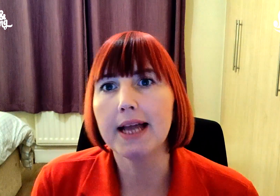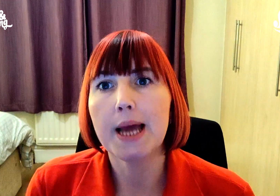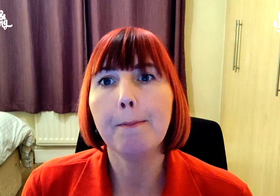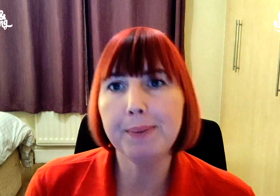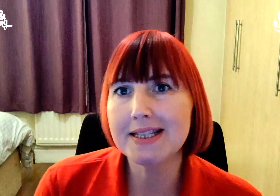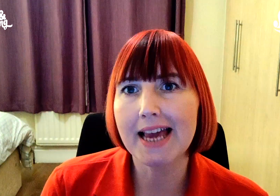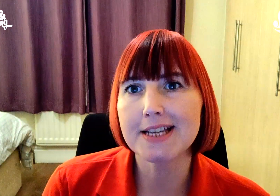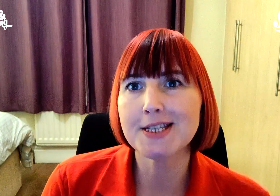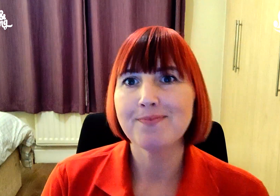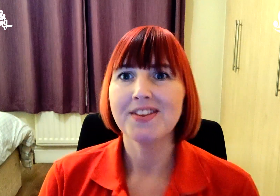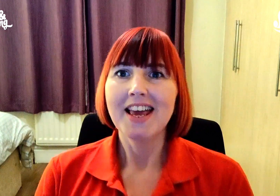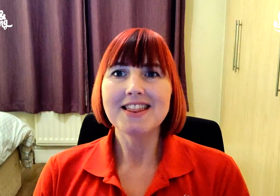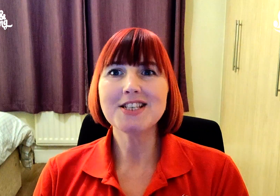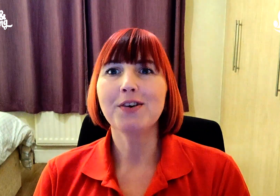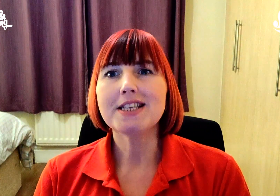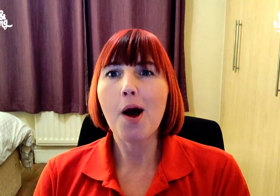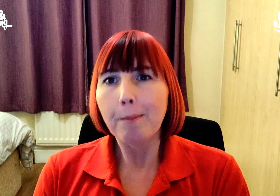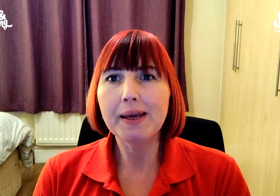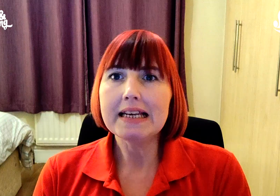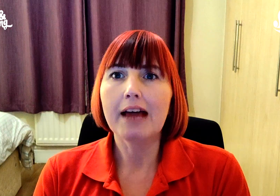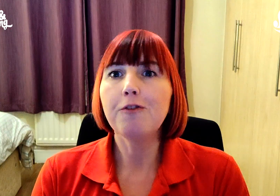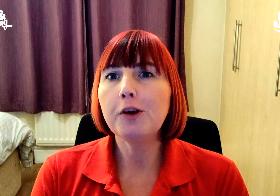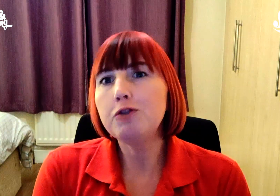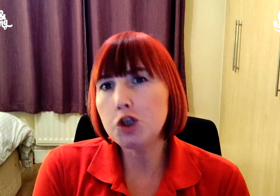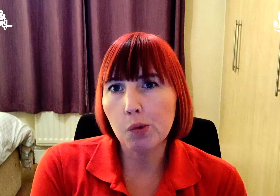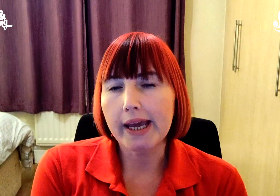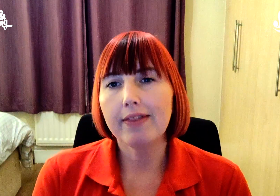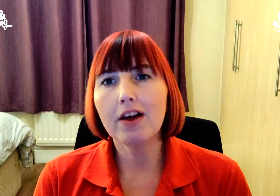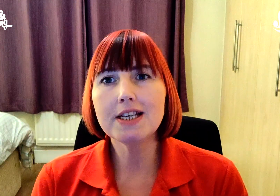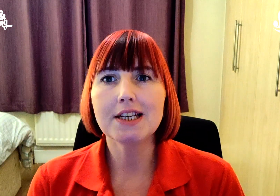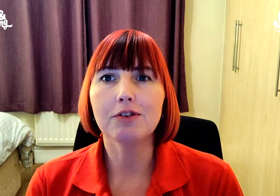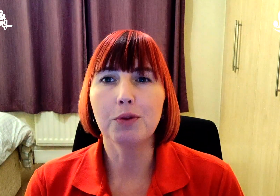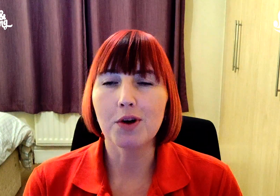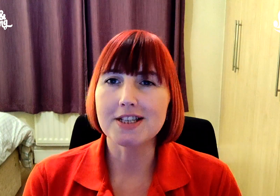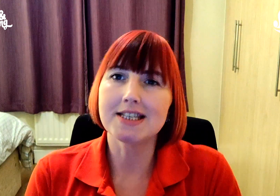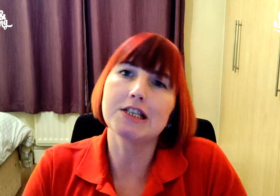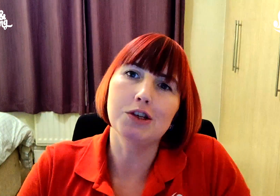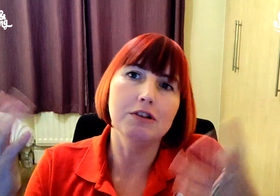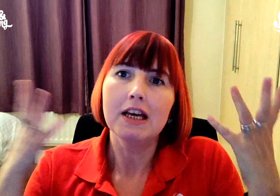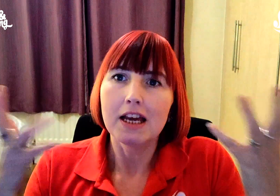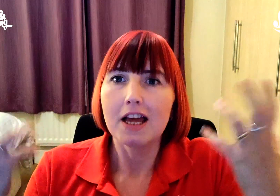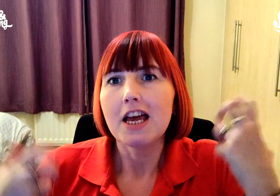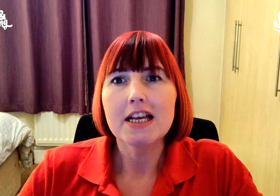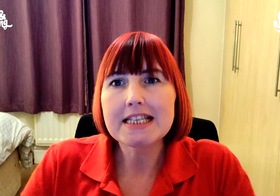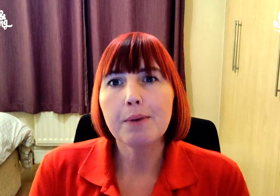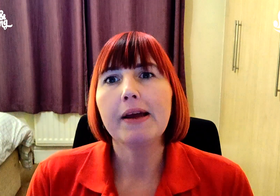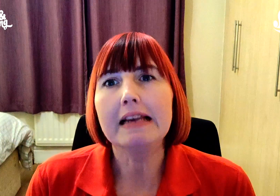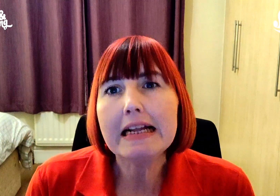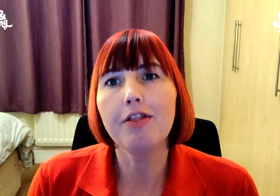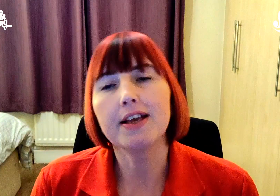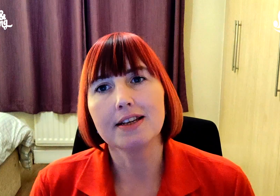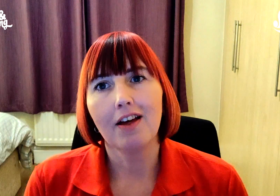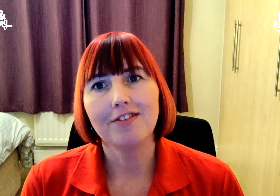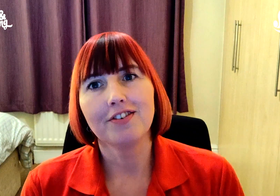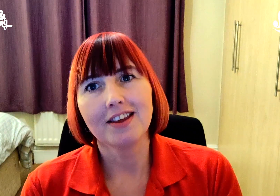boy band BTS. This song is upbeat and full of joy, and the idea of the words is to celebrate the